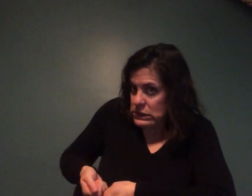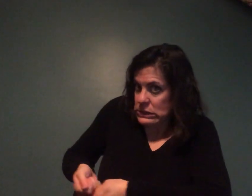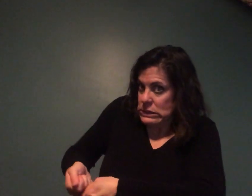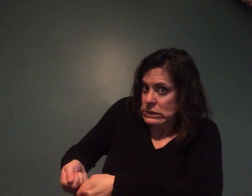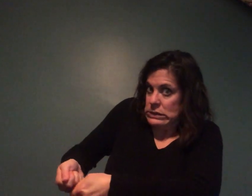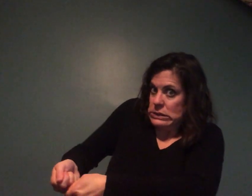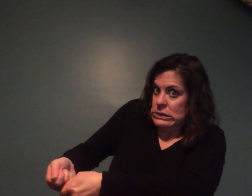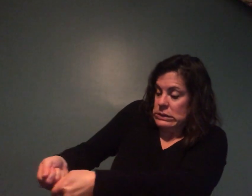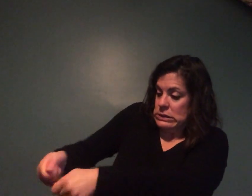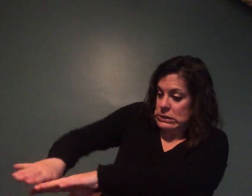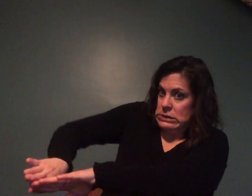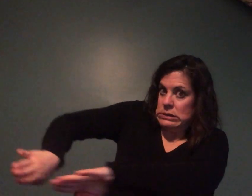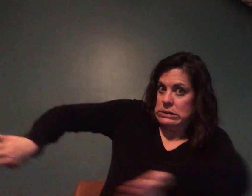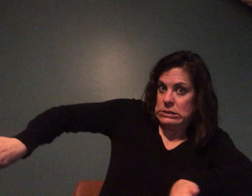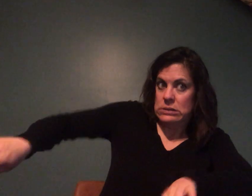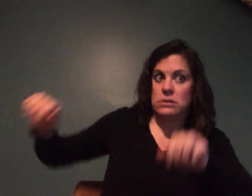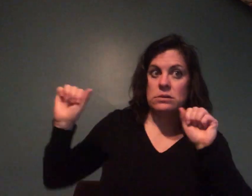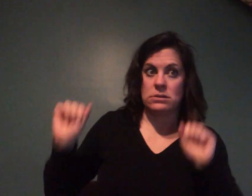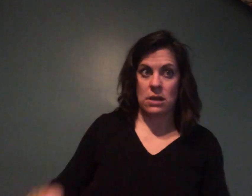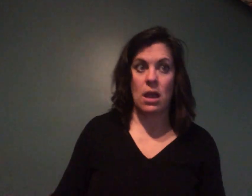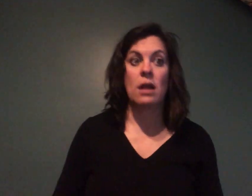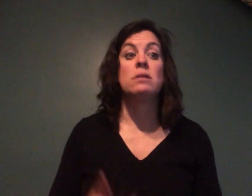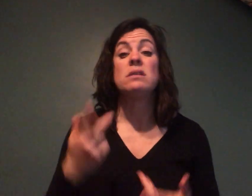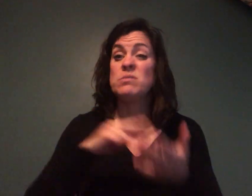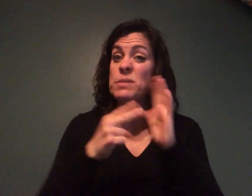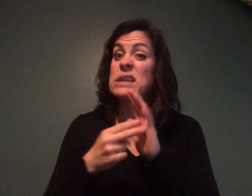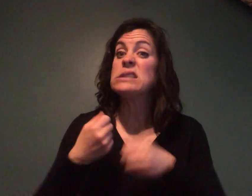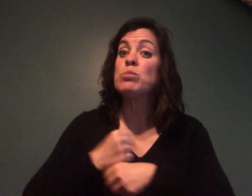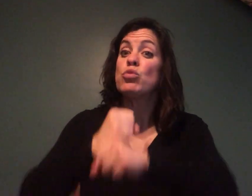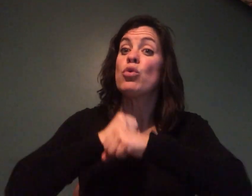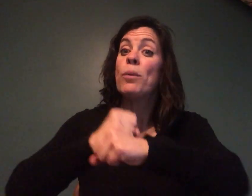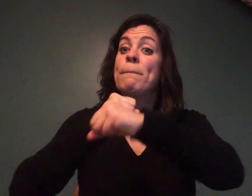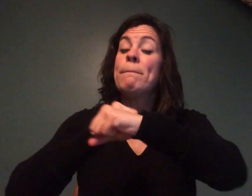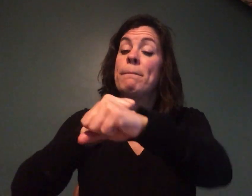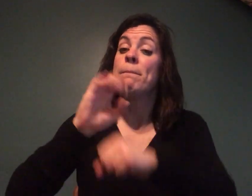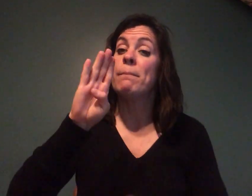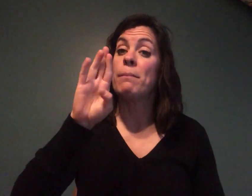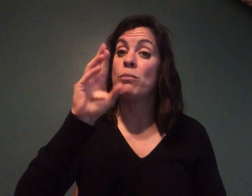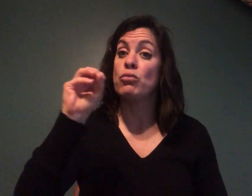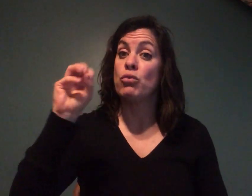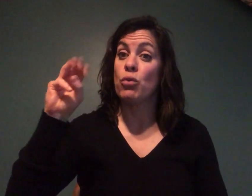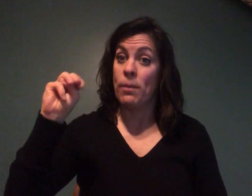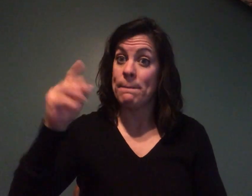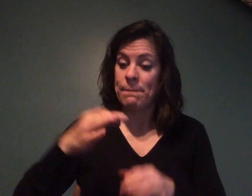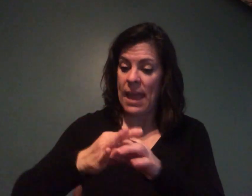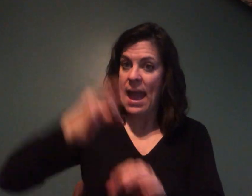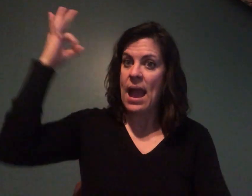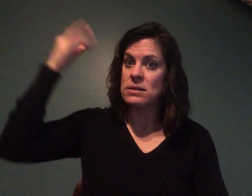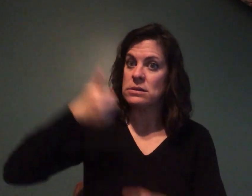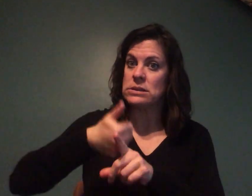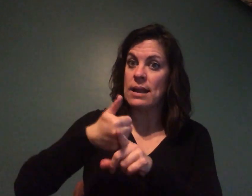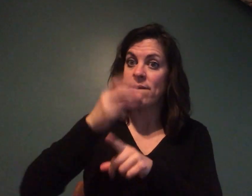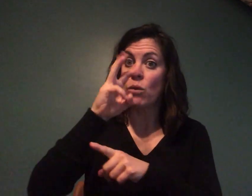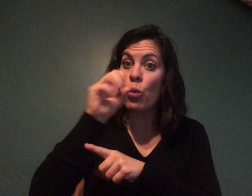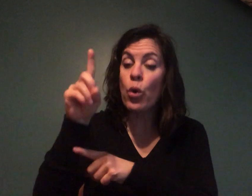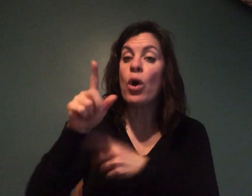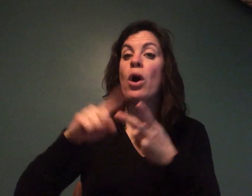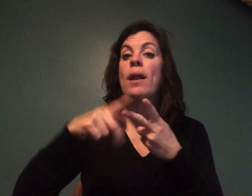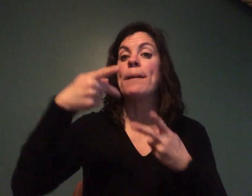It gotta be plastic. It's got to be plastic or wood. Okay, Yeah. it's got to be wood. I have a wood